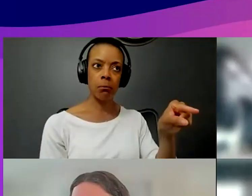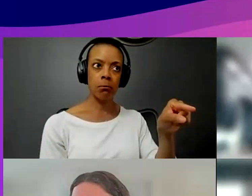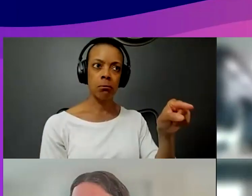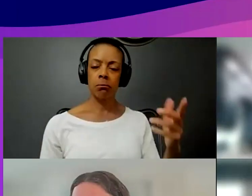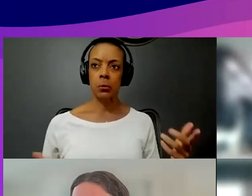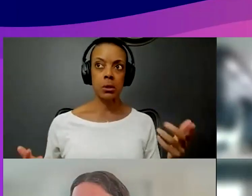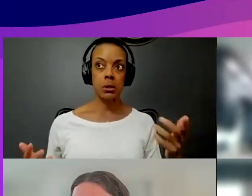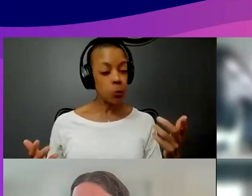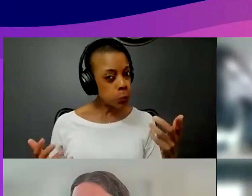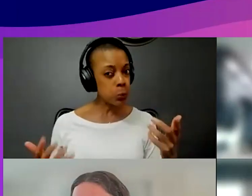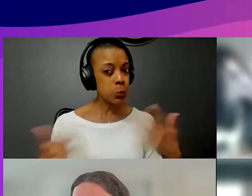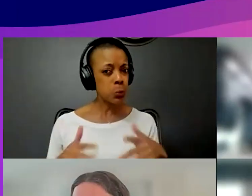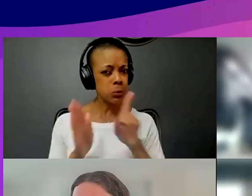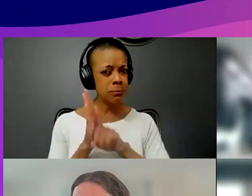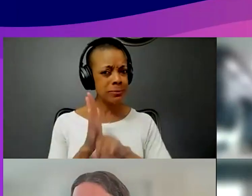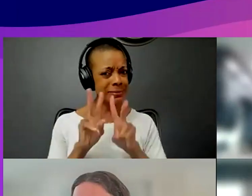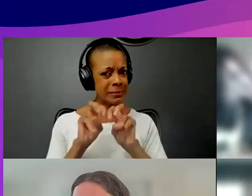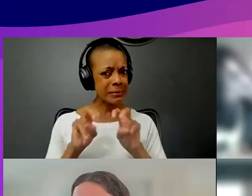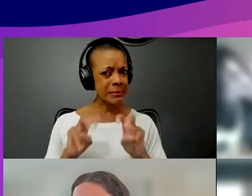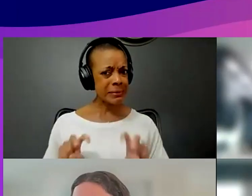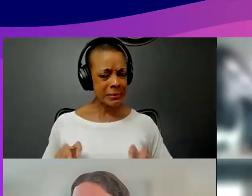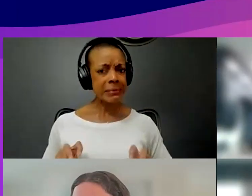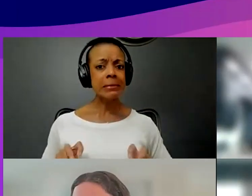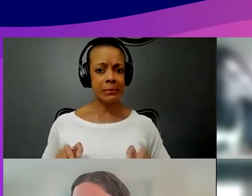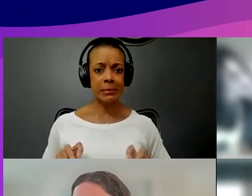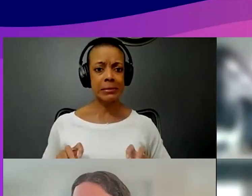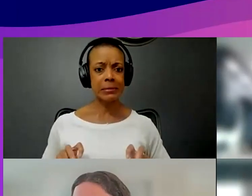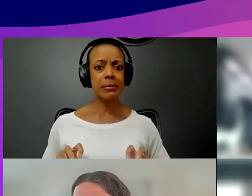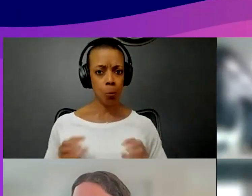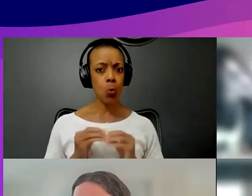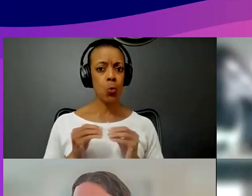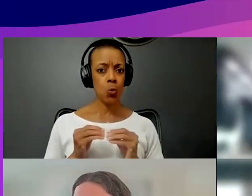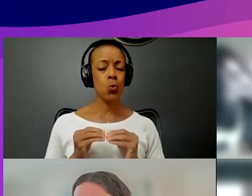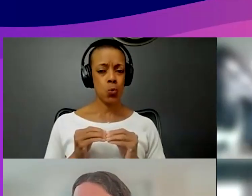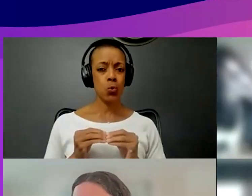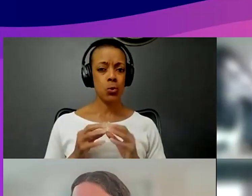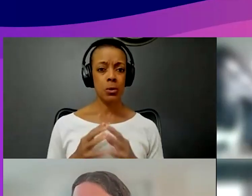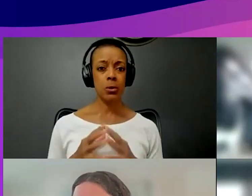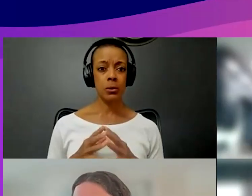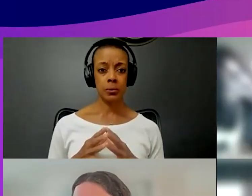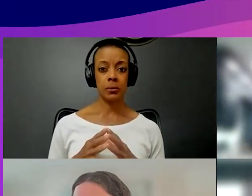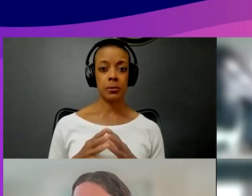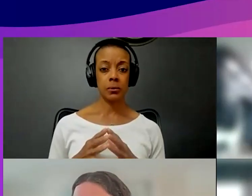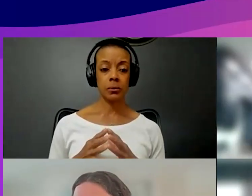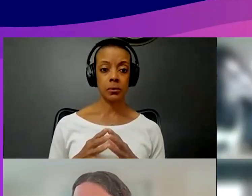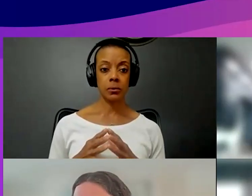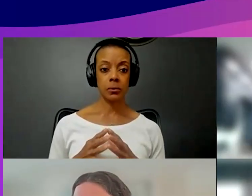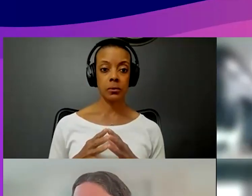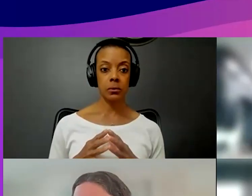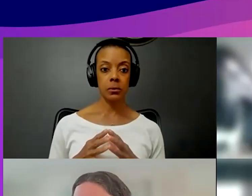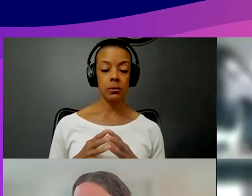asked, and examined a lot more. And probably like as we